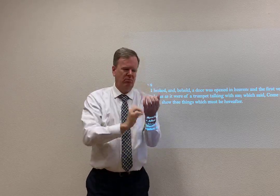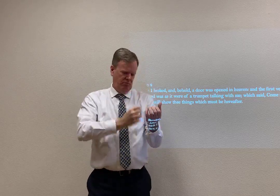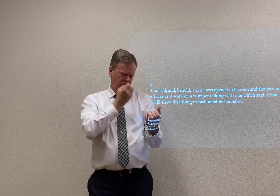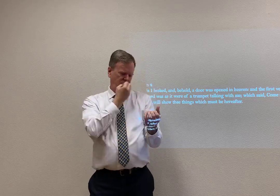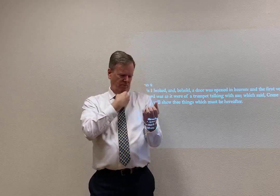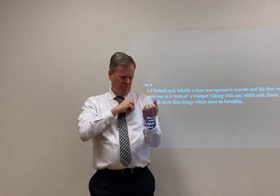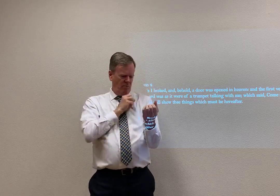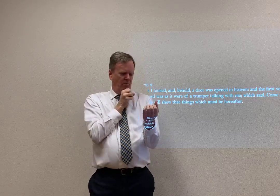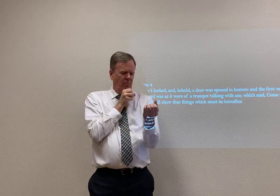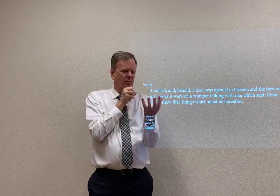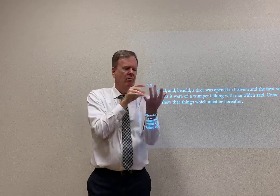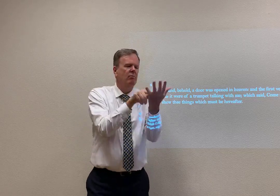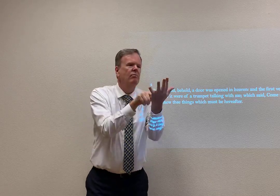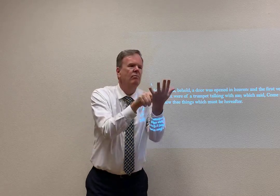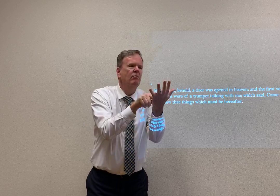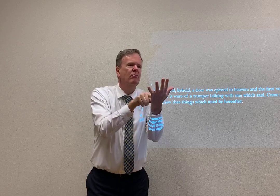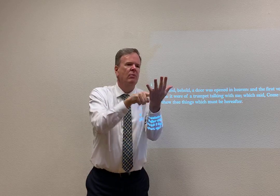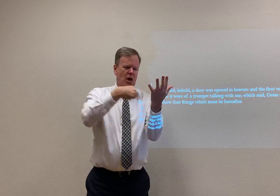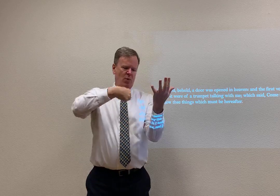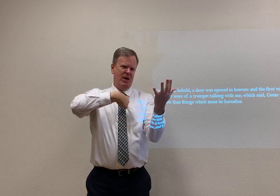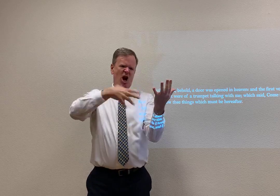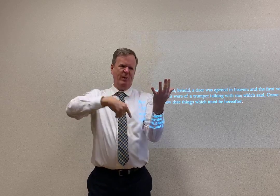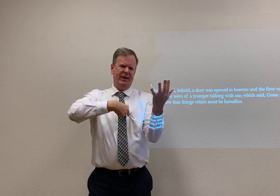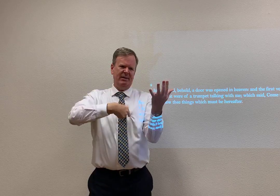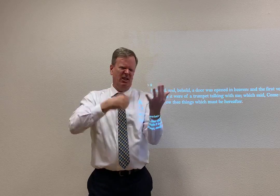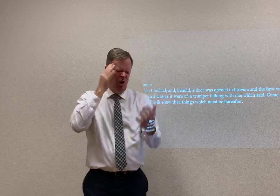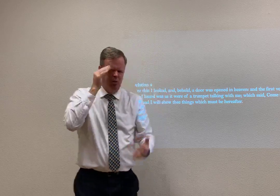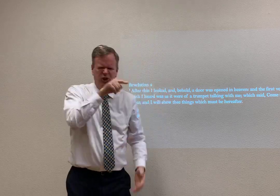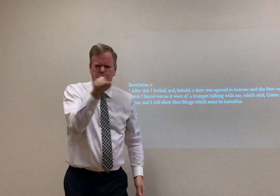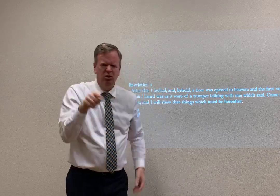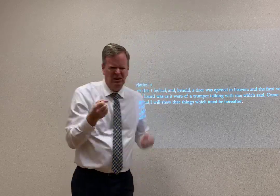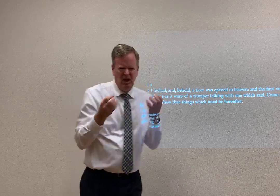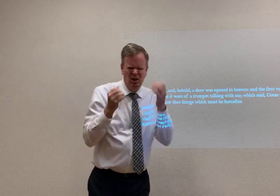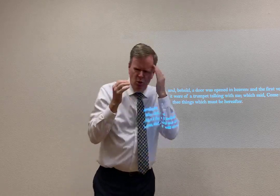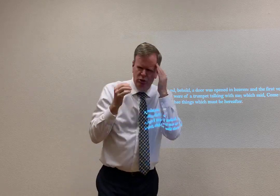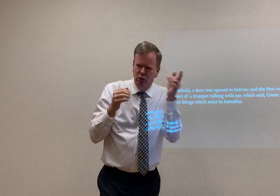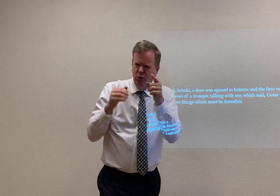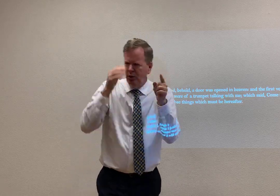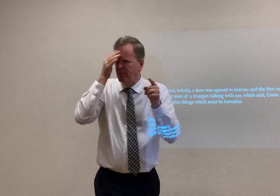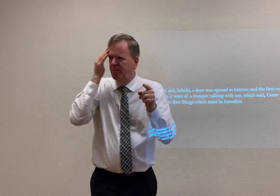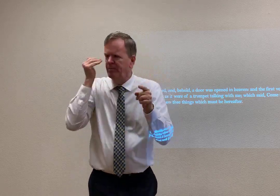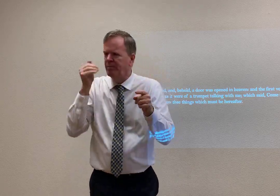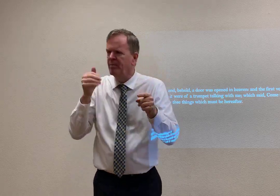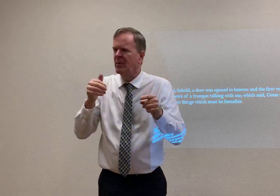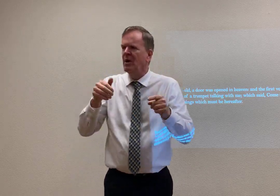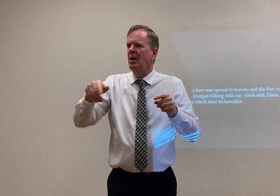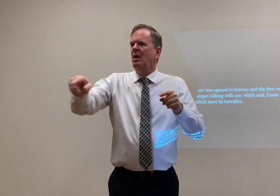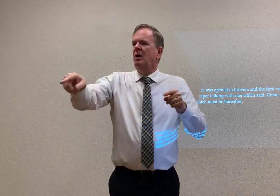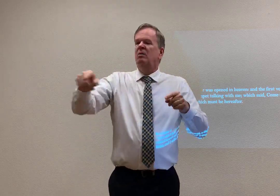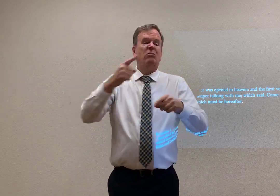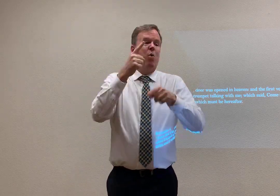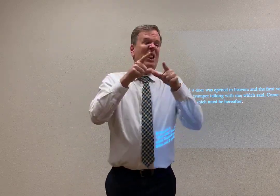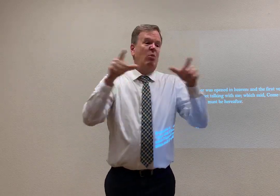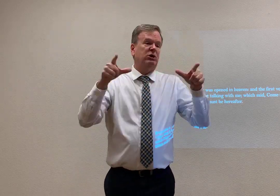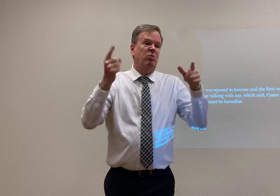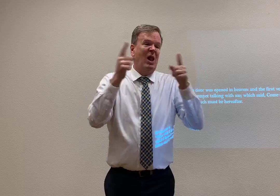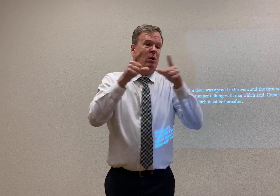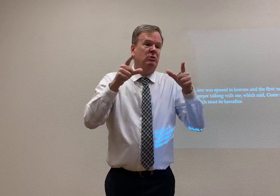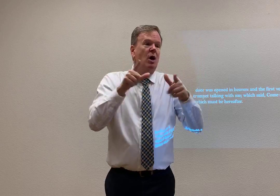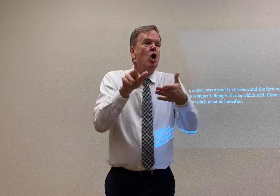comes from the heart. God will understand that. God understands what you're telling God, what you're speaking to. He knows you. It's one